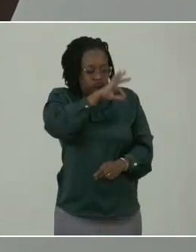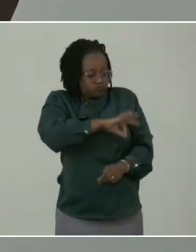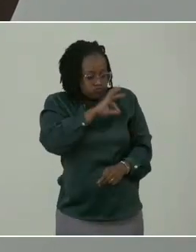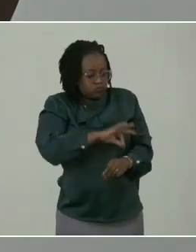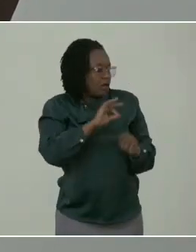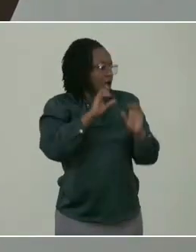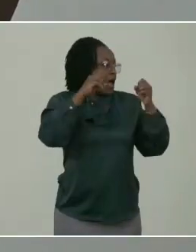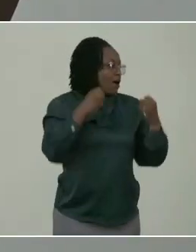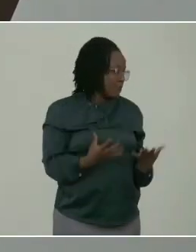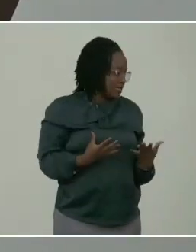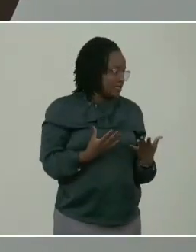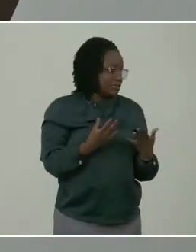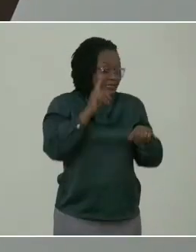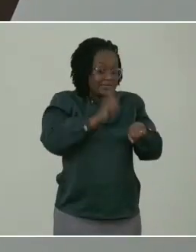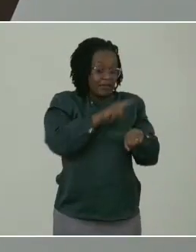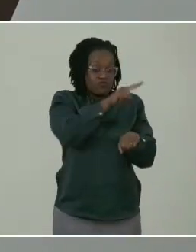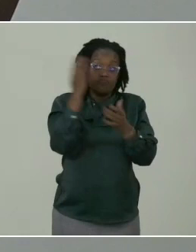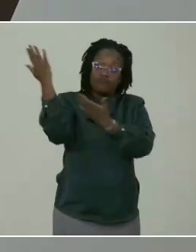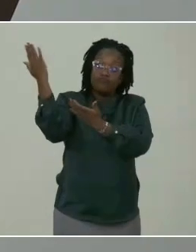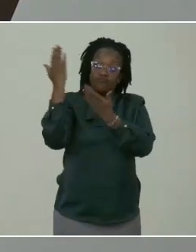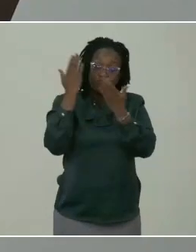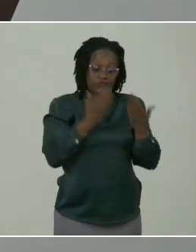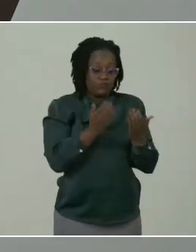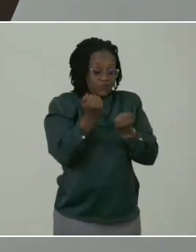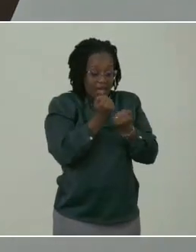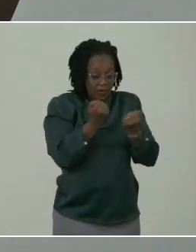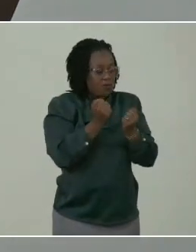comfortable that vehicle belongs to you.